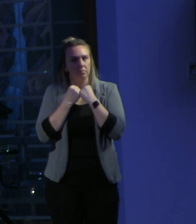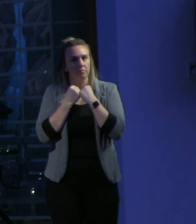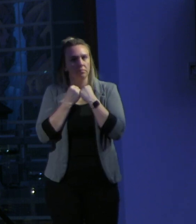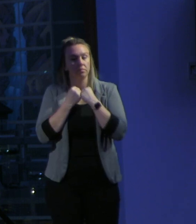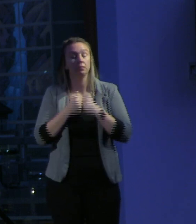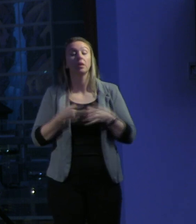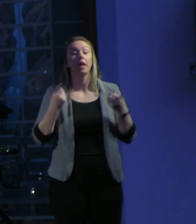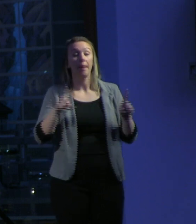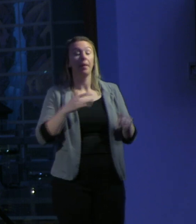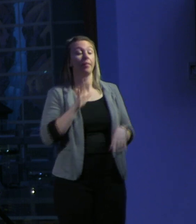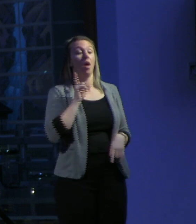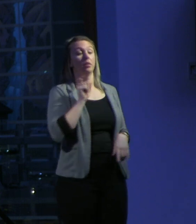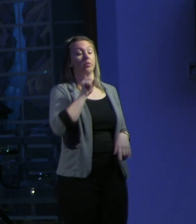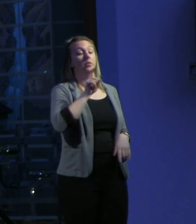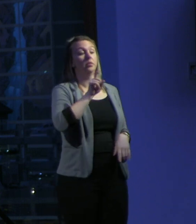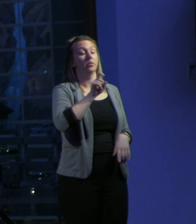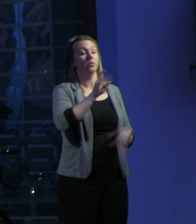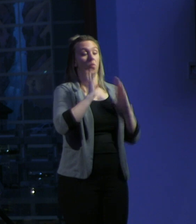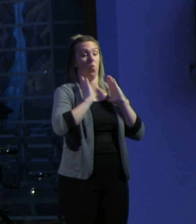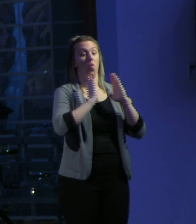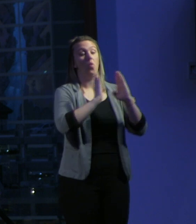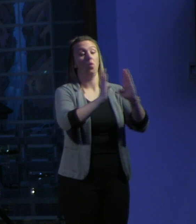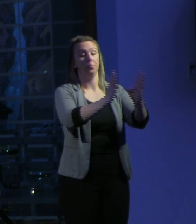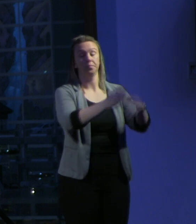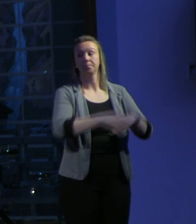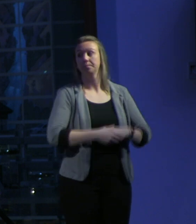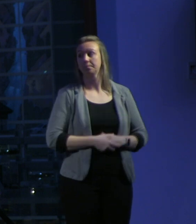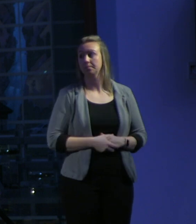I walk down the hall,